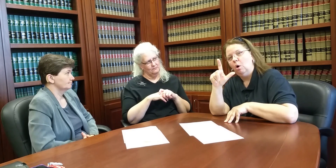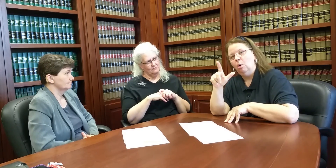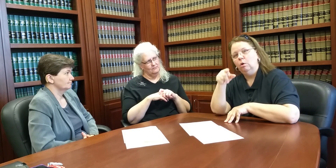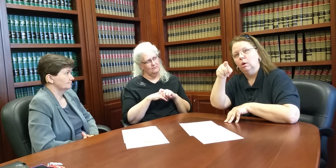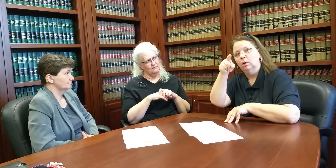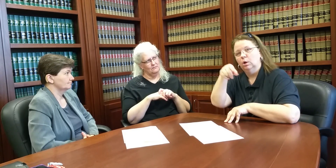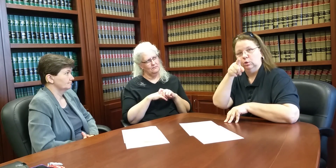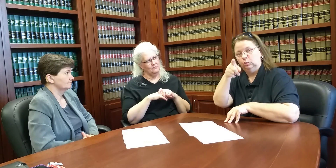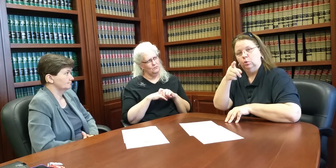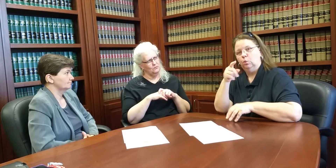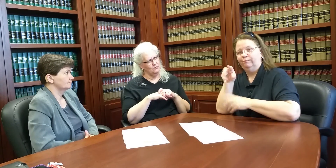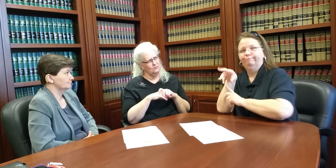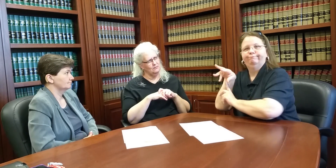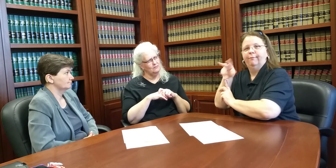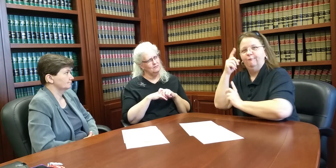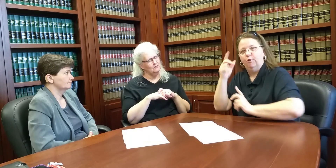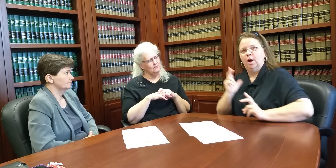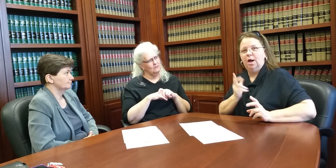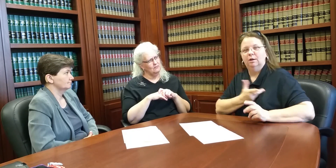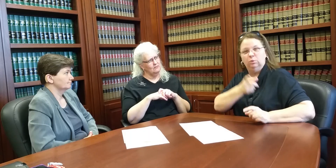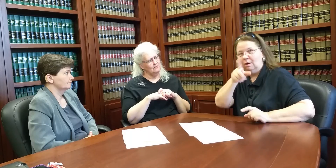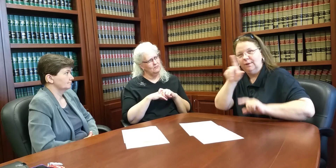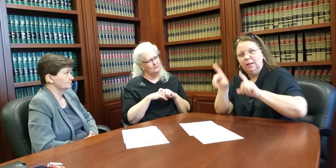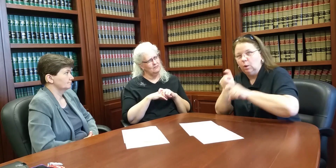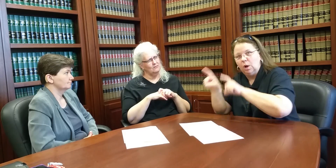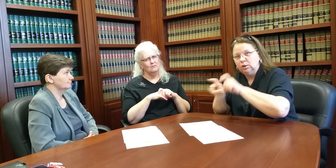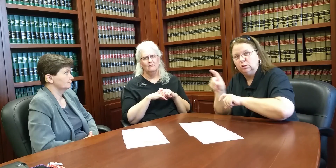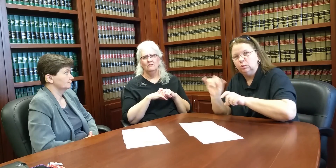Oh, you, do you have any questions to